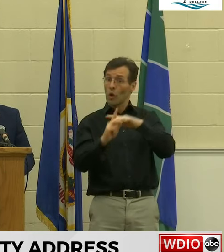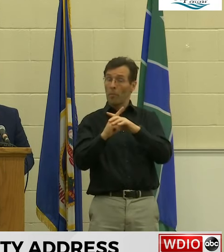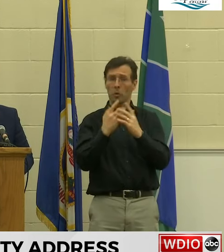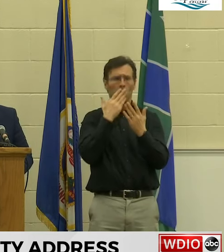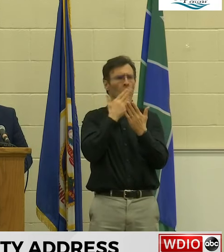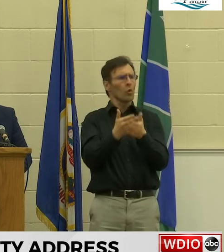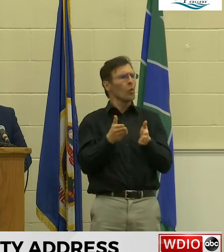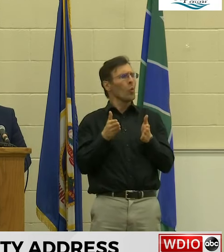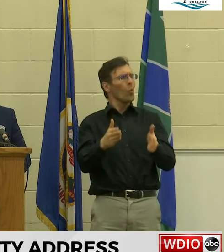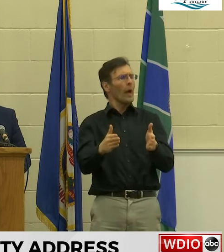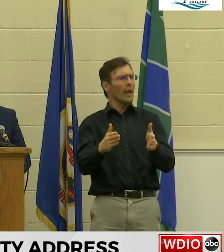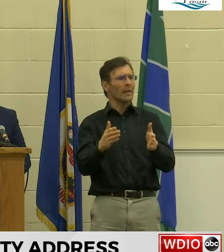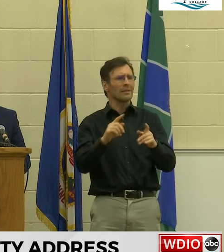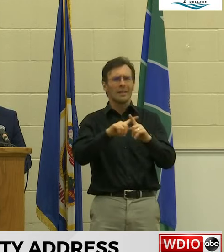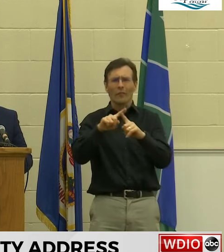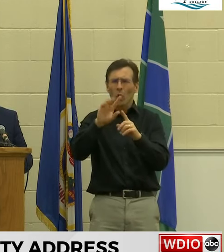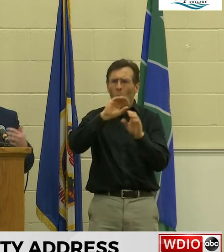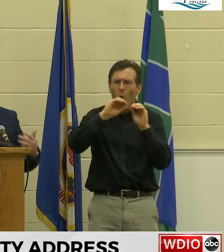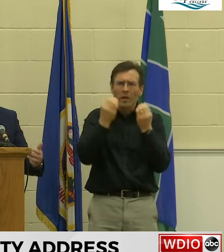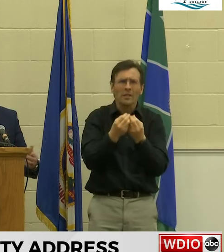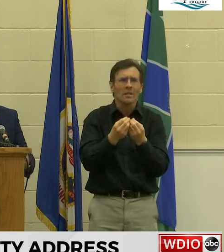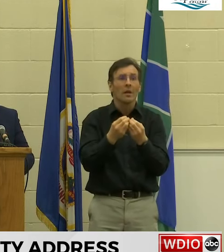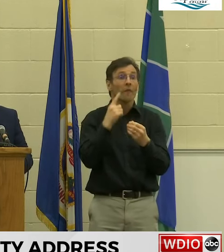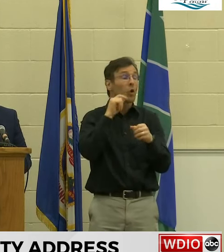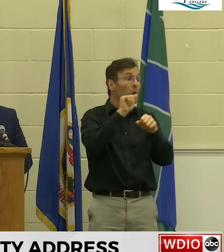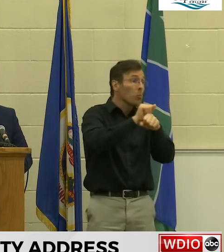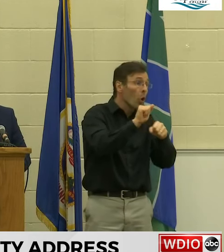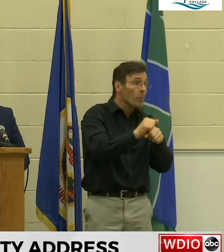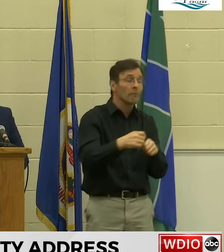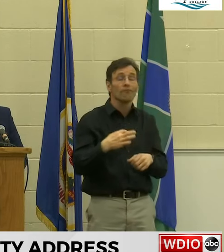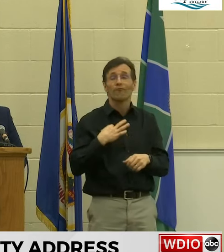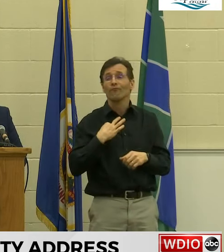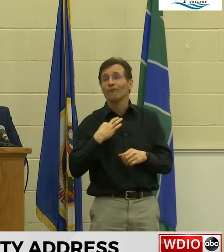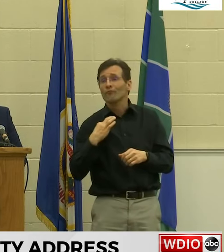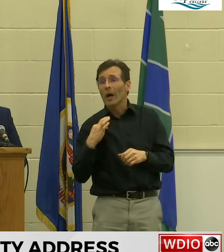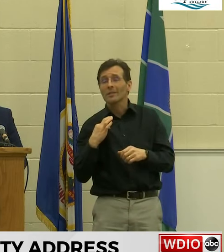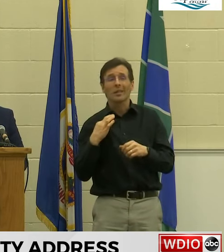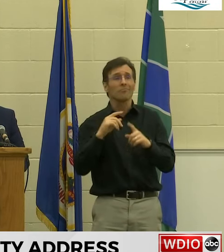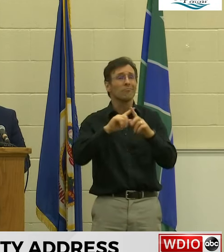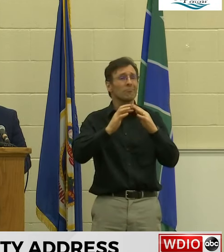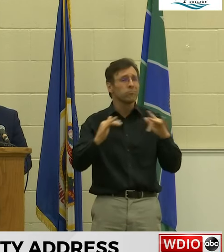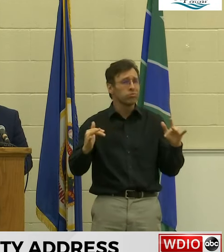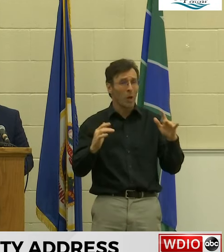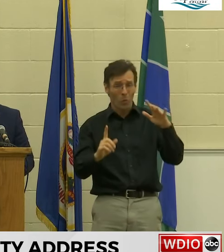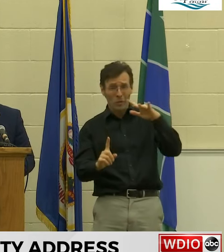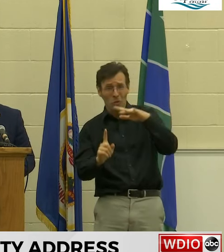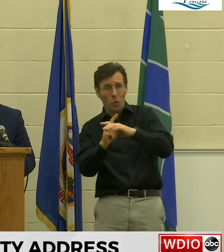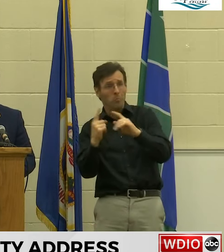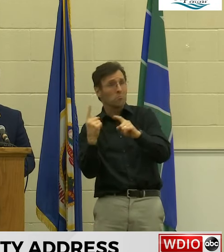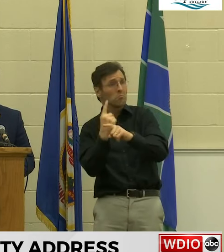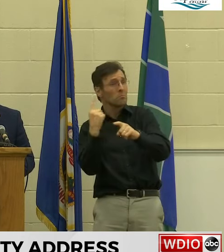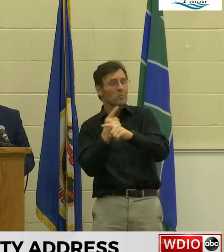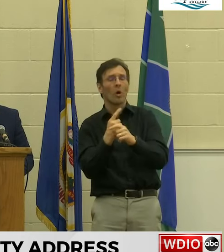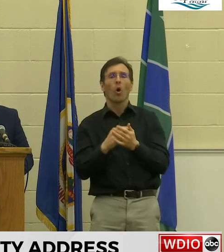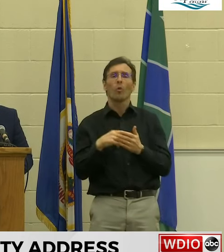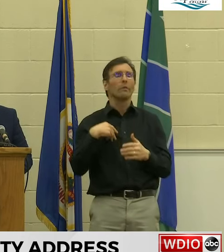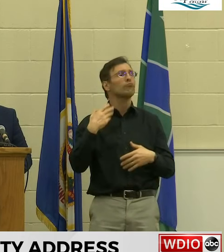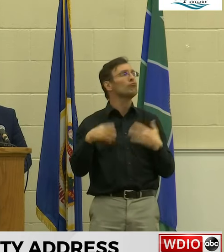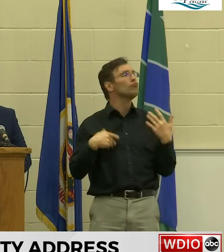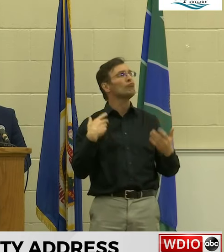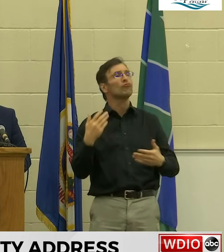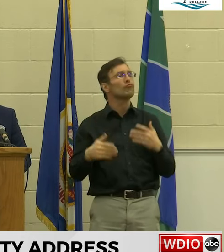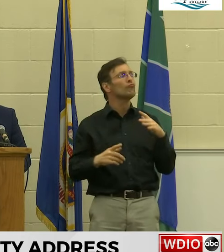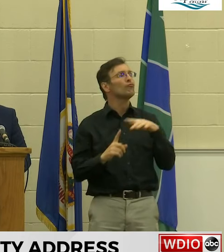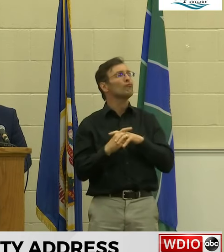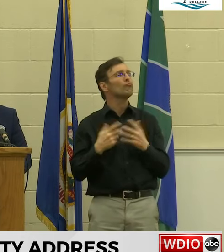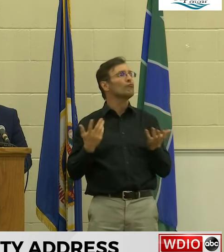in the organizations that we are involved in, whether that's our employment or our volunteer opportunities that we choose to engage ourselves with? Or are we simply going through the motions